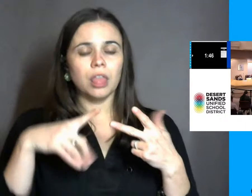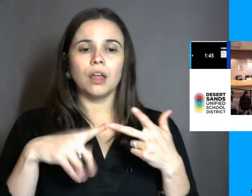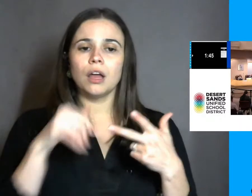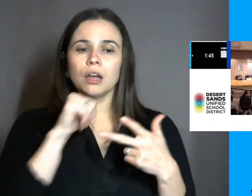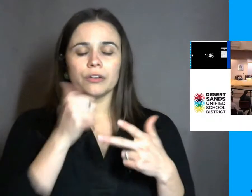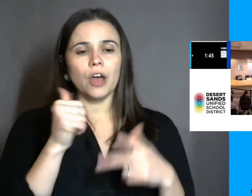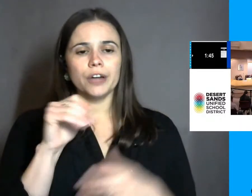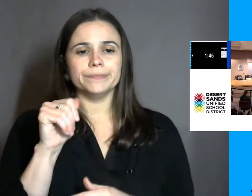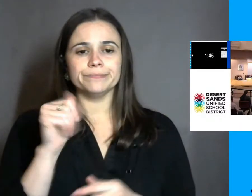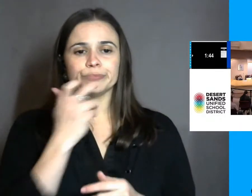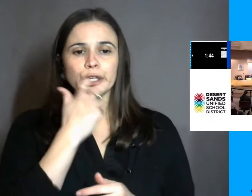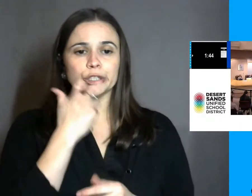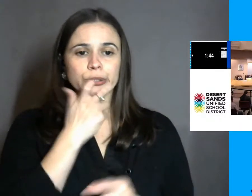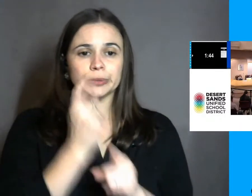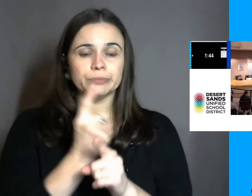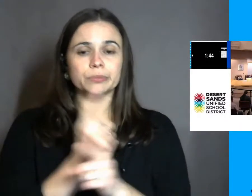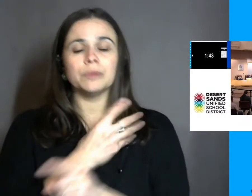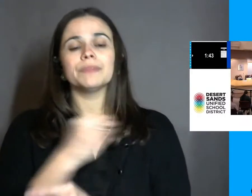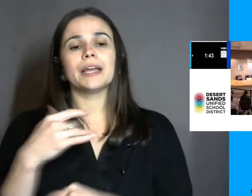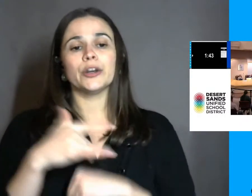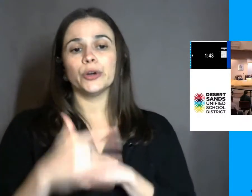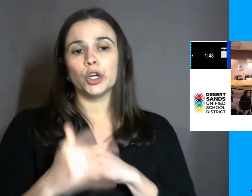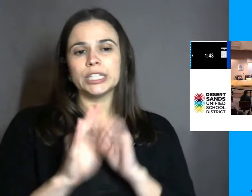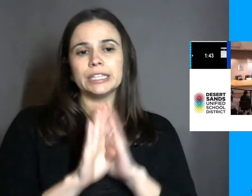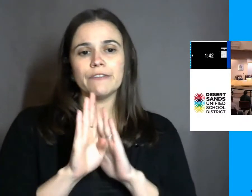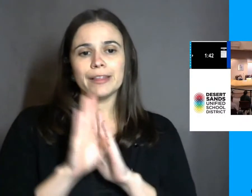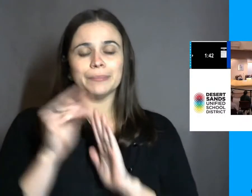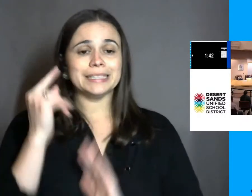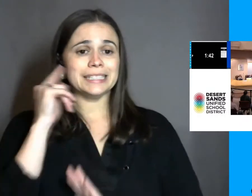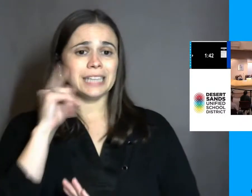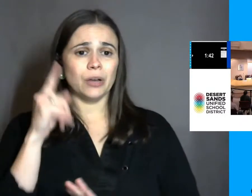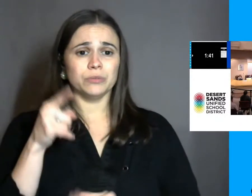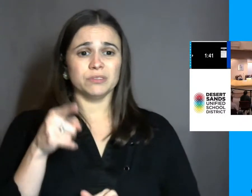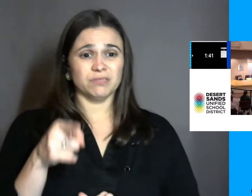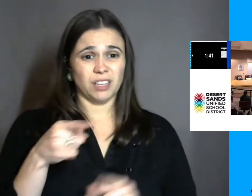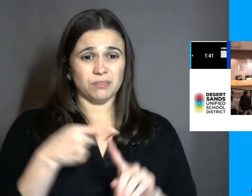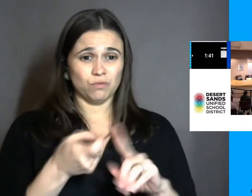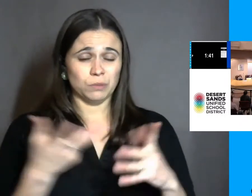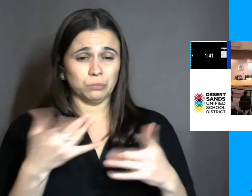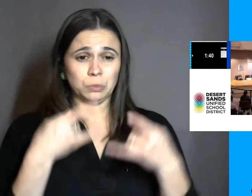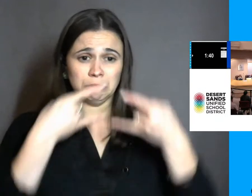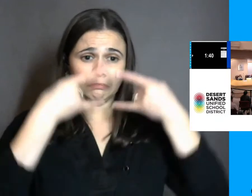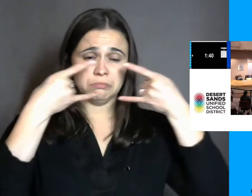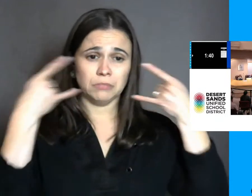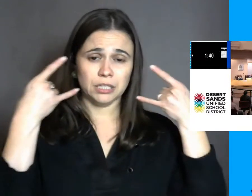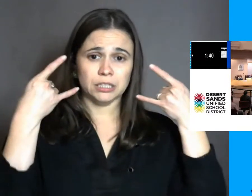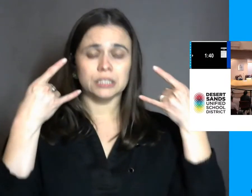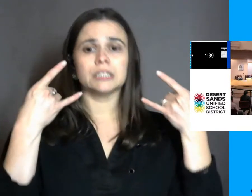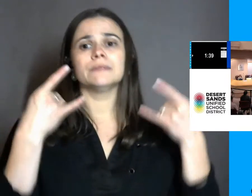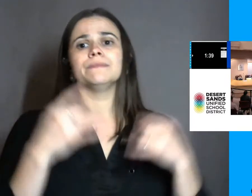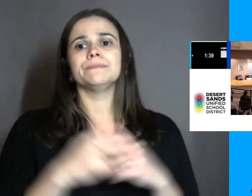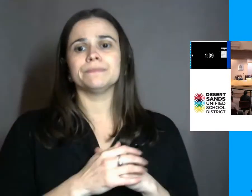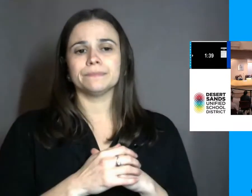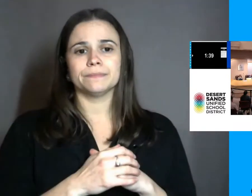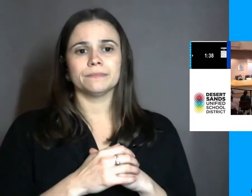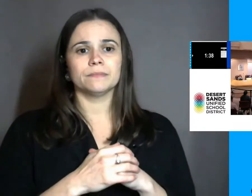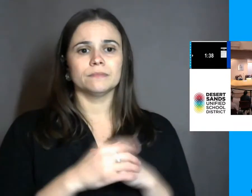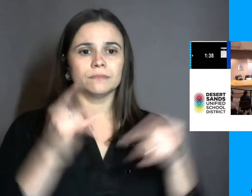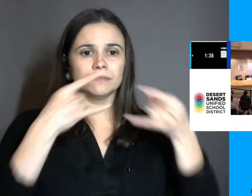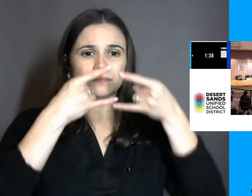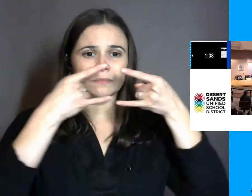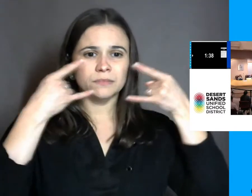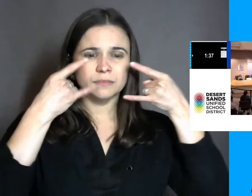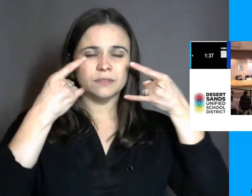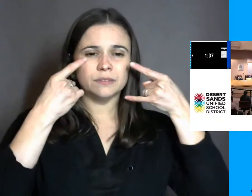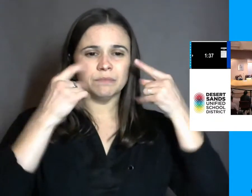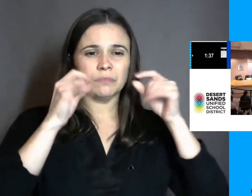on early development sounds. The pores in these masks are at least 1,000 times larger in diameter than the diameter